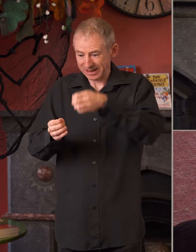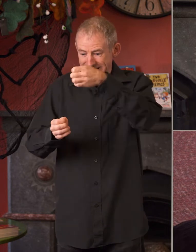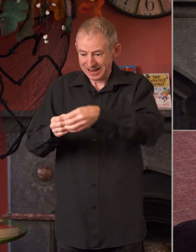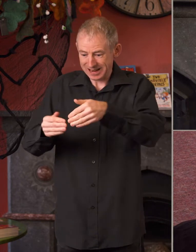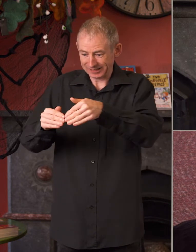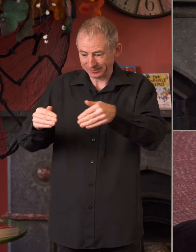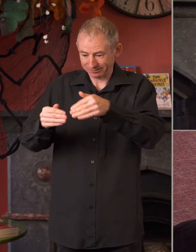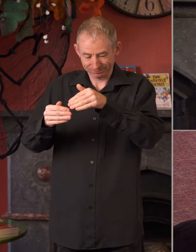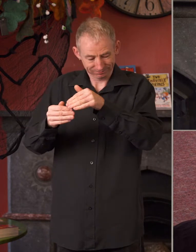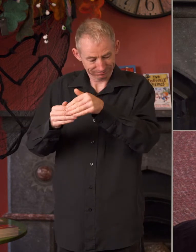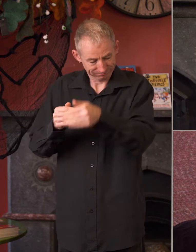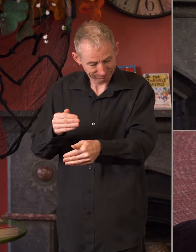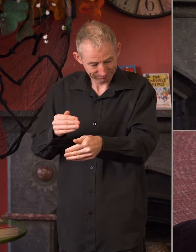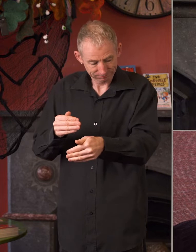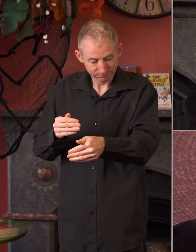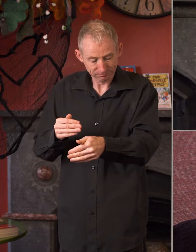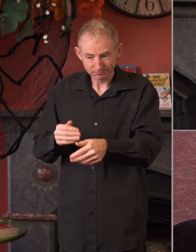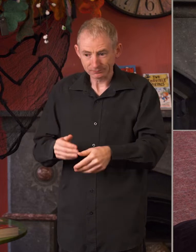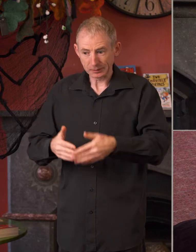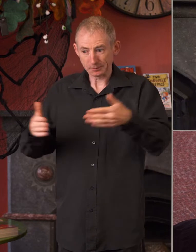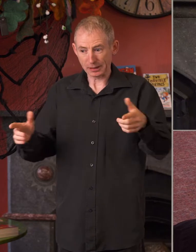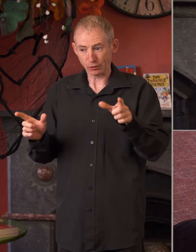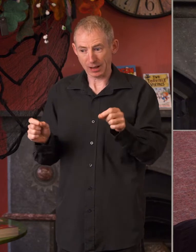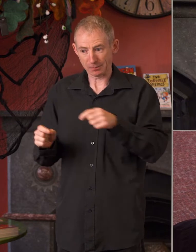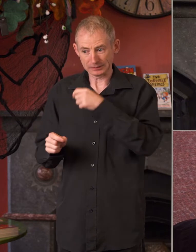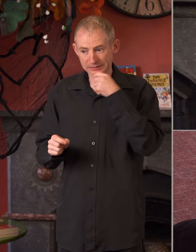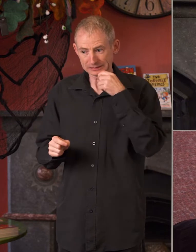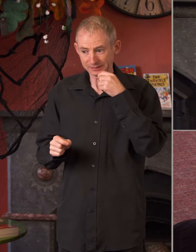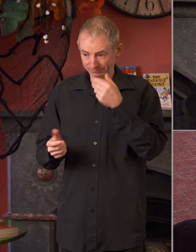edge. Here we are, says Very Big Crab.